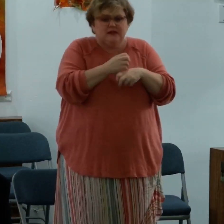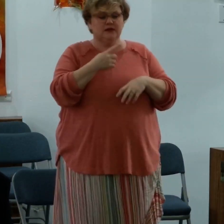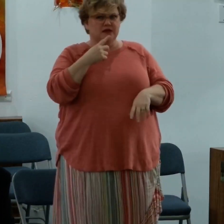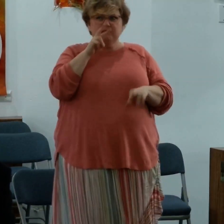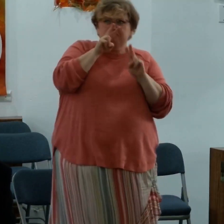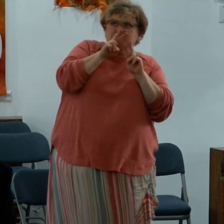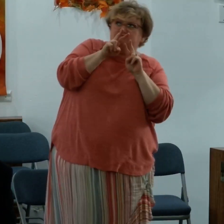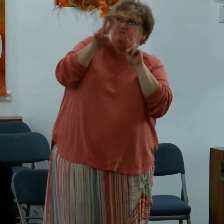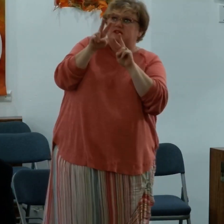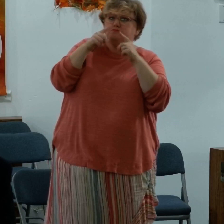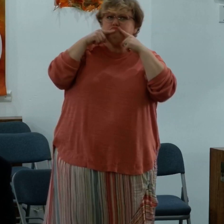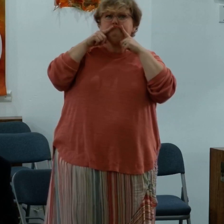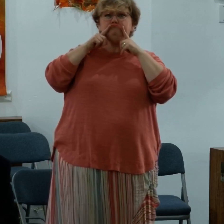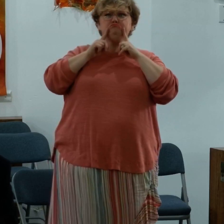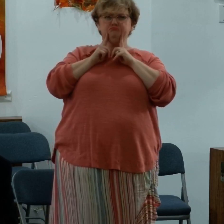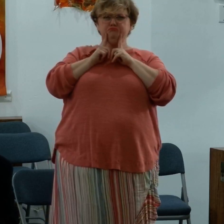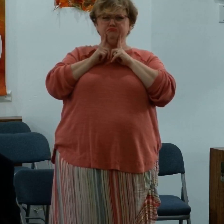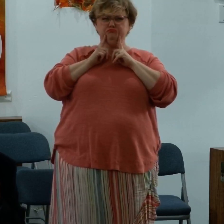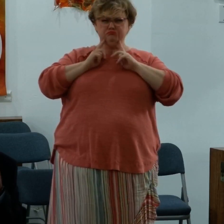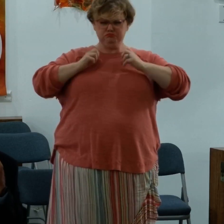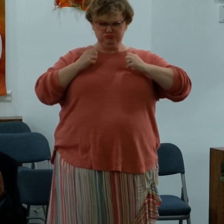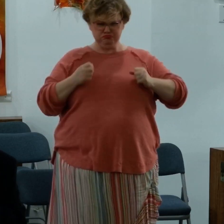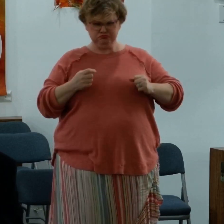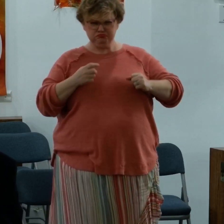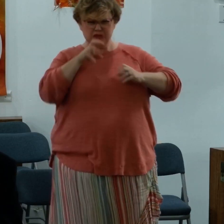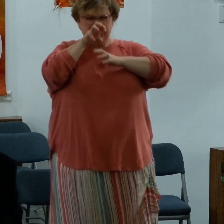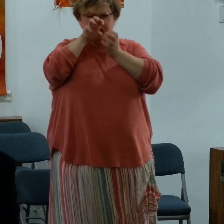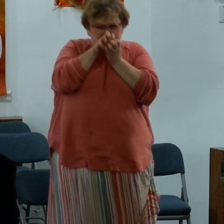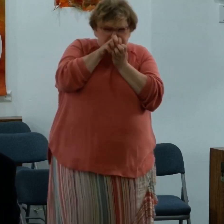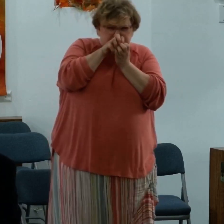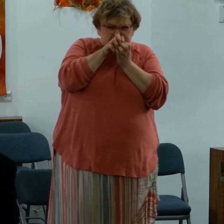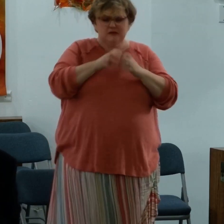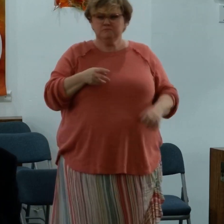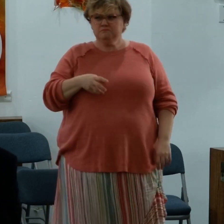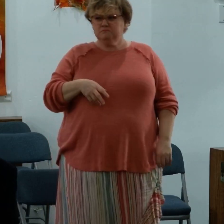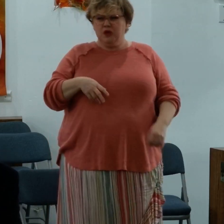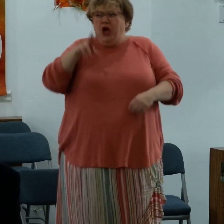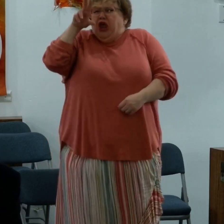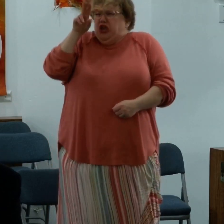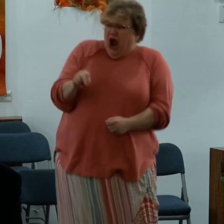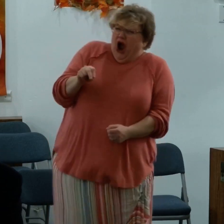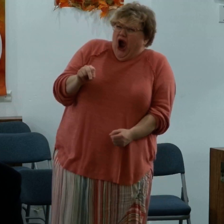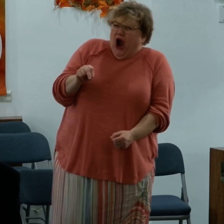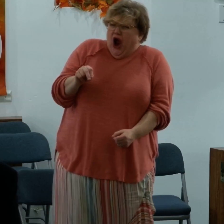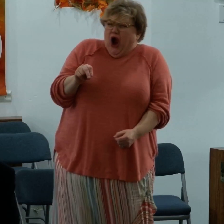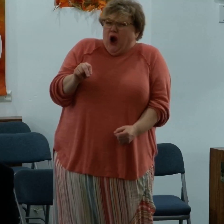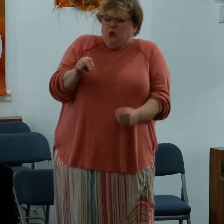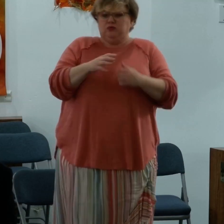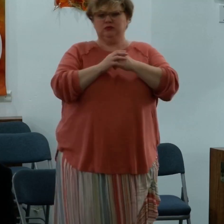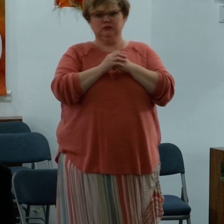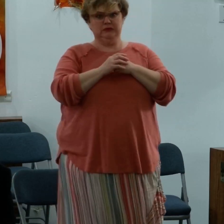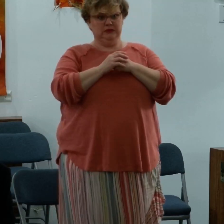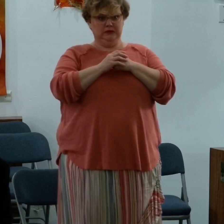up at me with the biggest frown and the ugliest jaws, and he clamped those teeth down. He said, no! I mean,